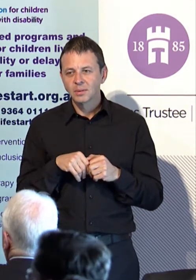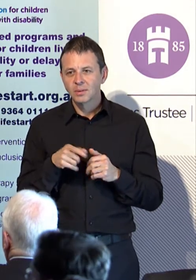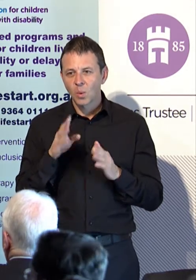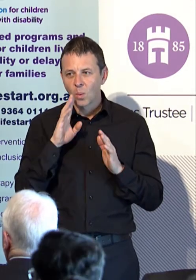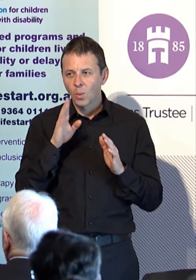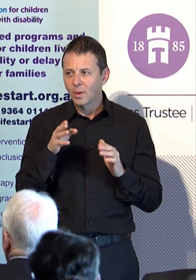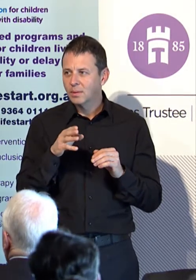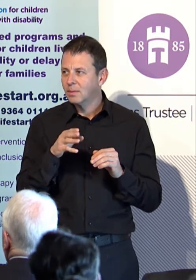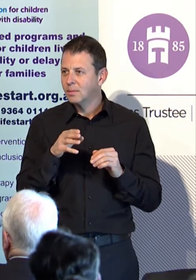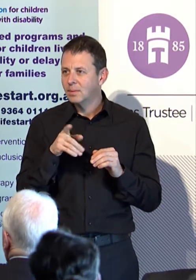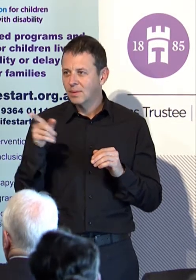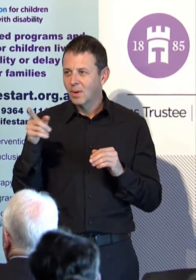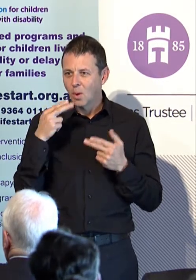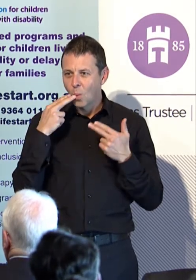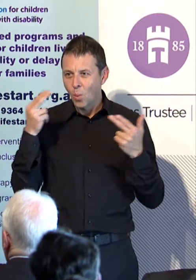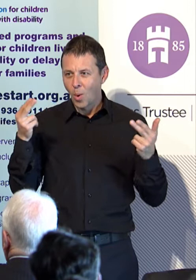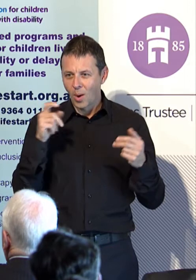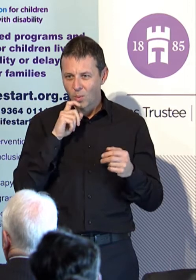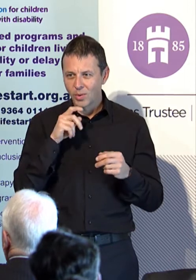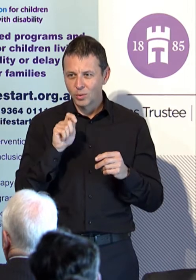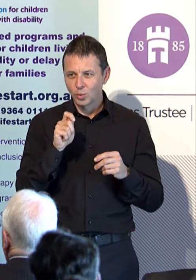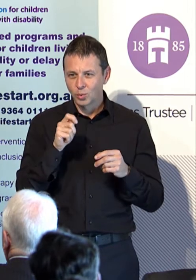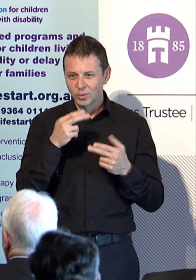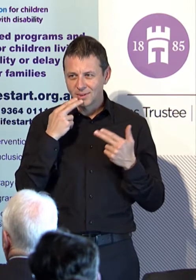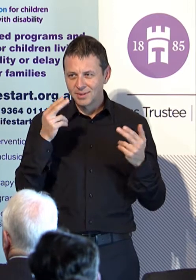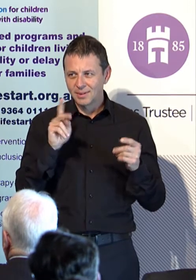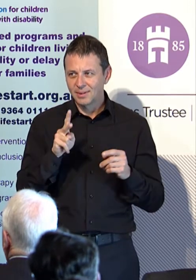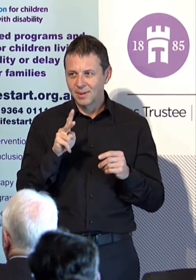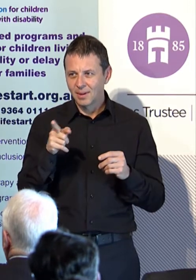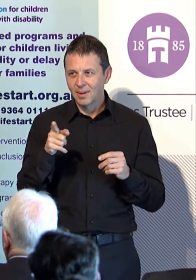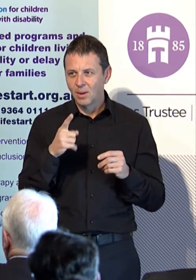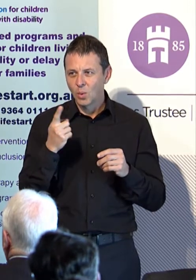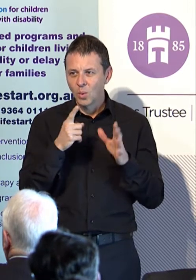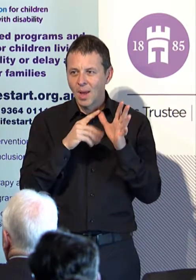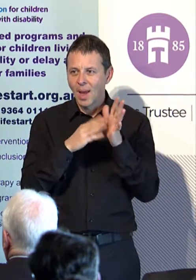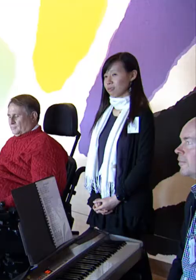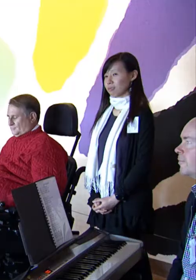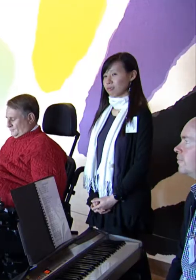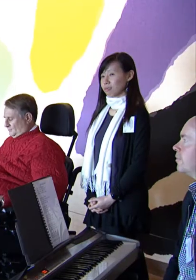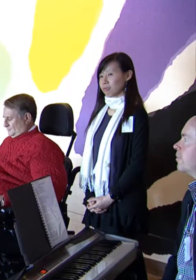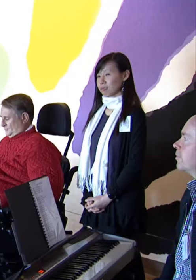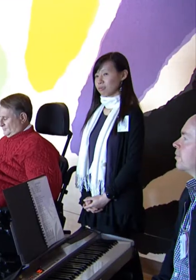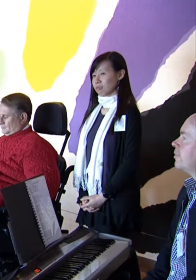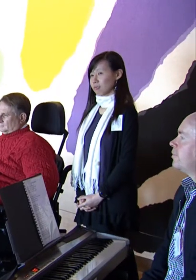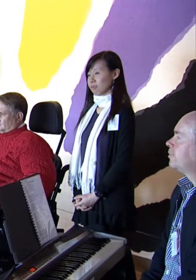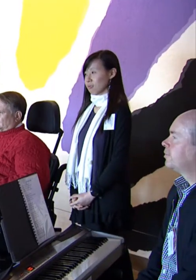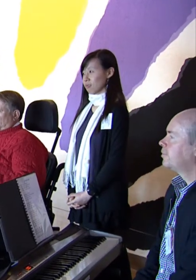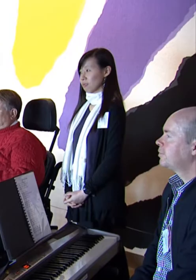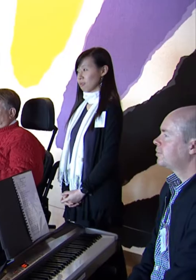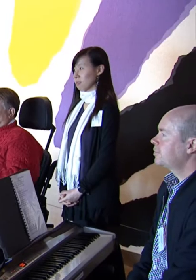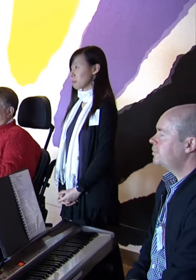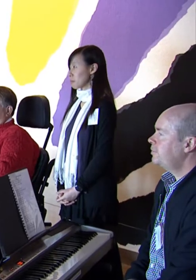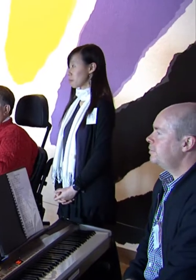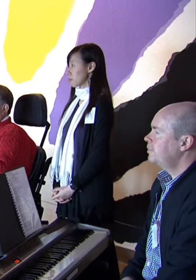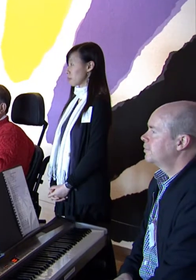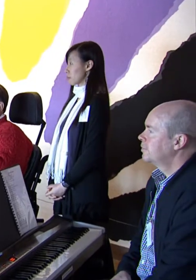choir who's going to perform again, we thank you. We thank our OI ambassadors who are sitting up there. We thank you for your support, and we